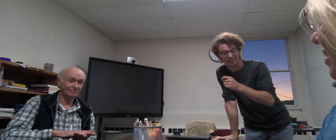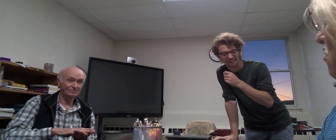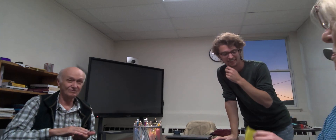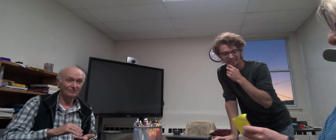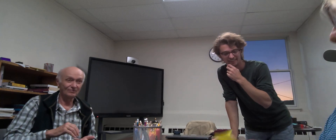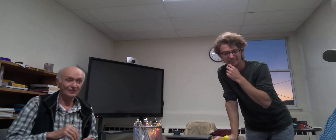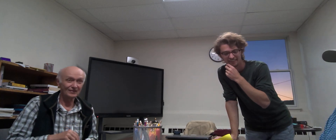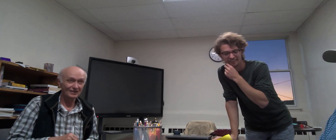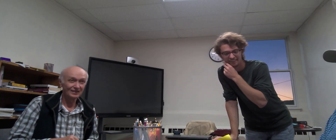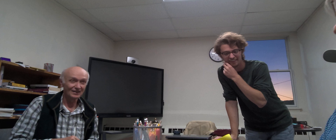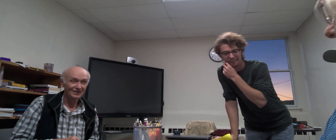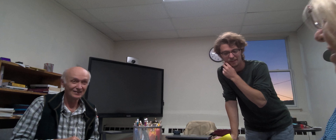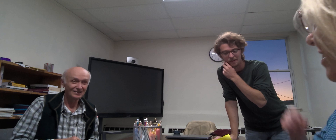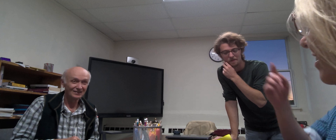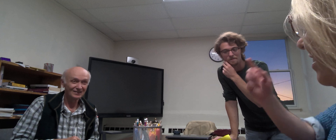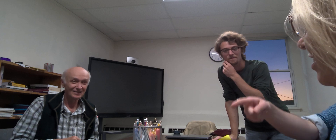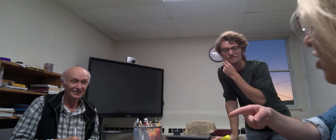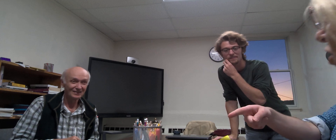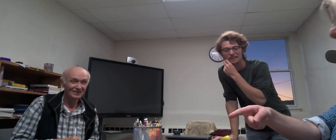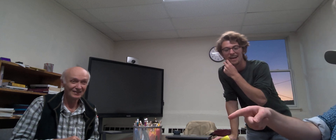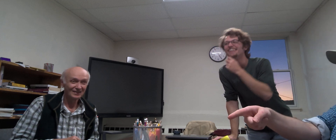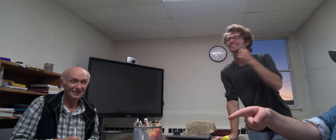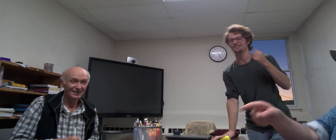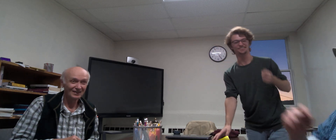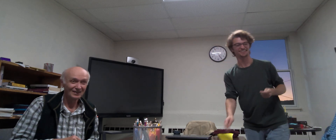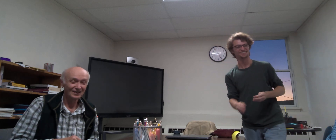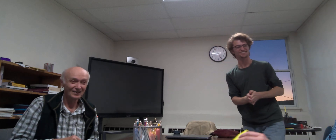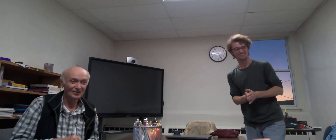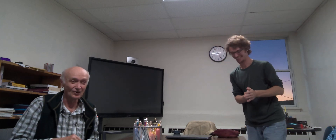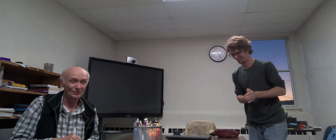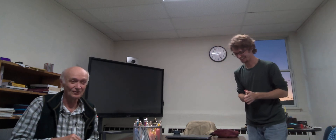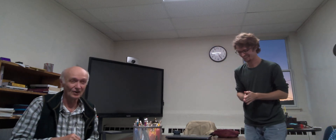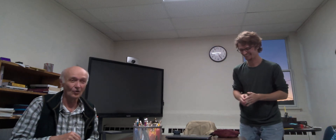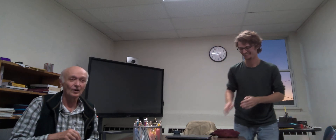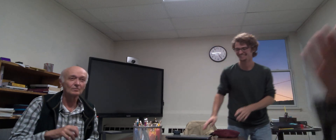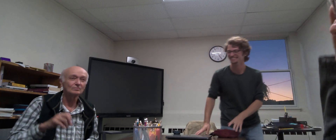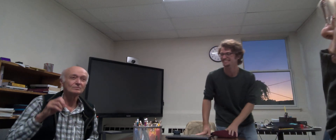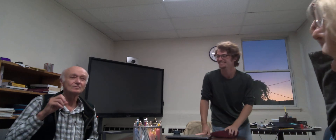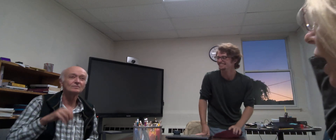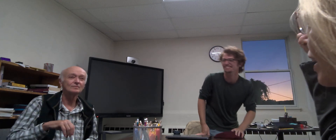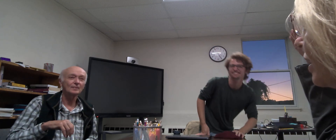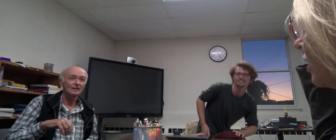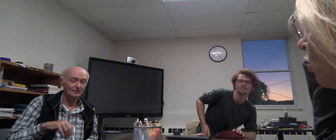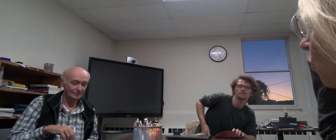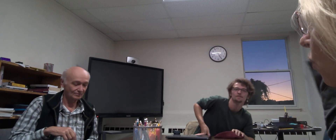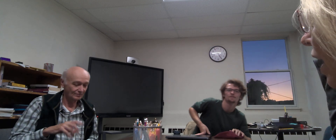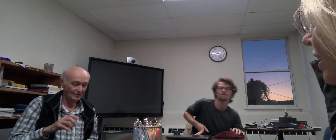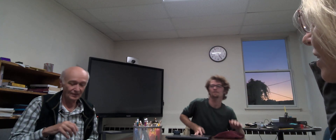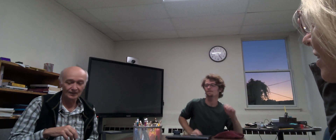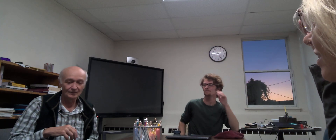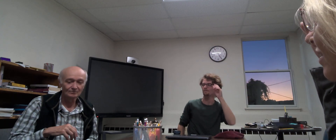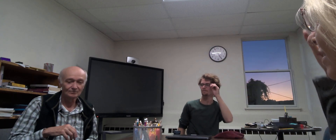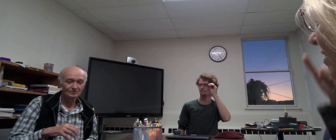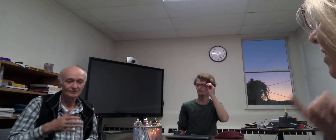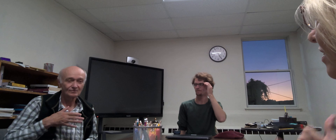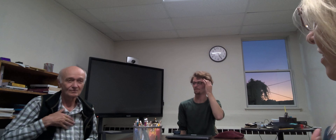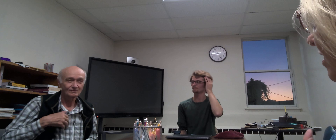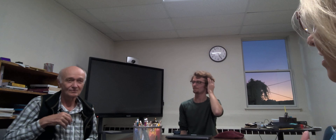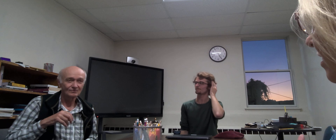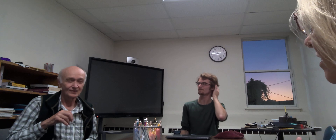did? Bad, though. To be fell. There we go. Okay. Well. Or So we fell down a well? Okay. we could